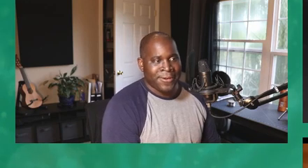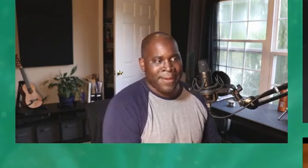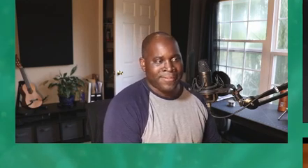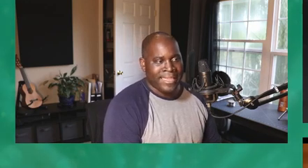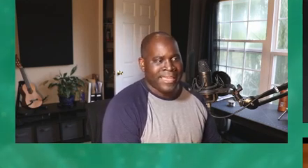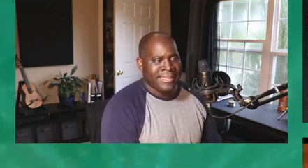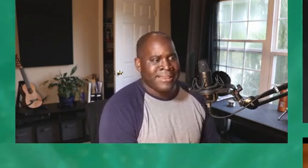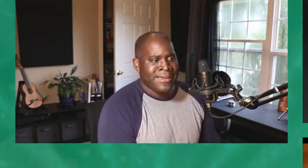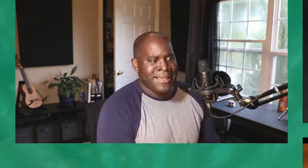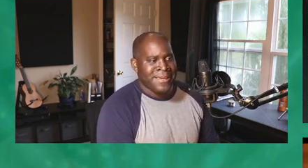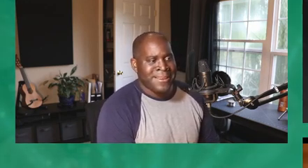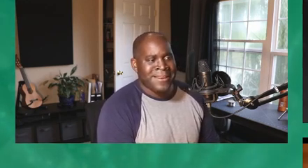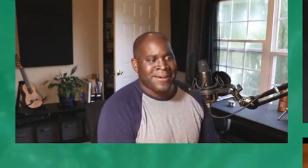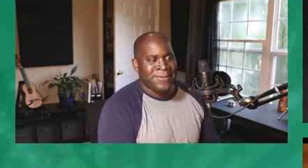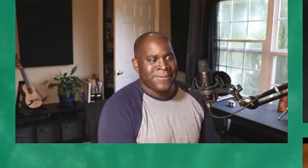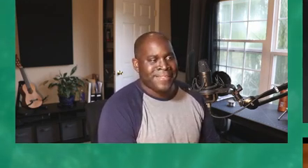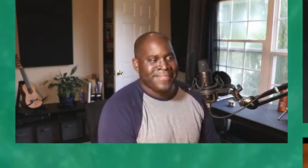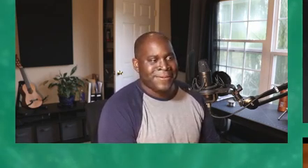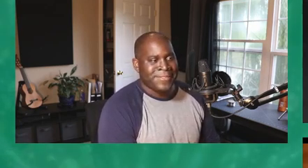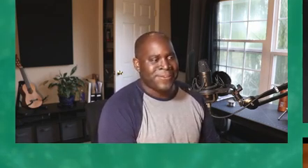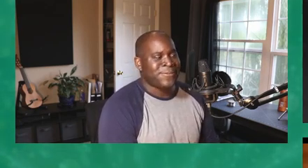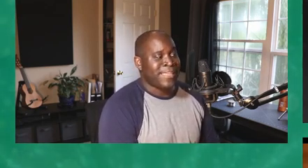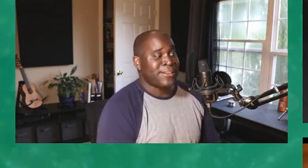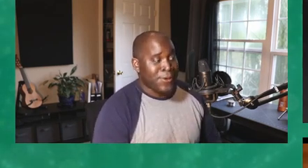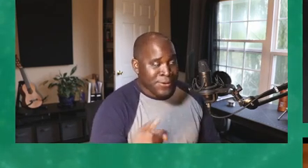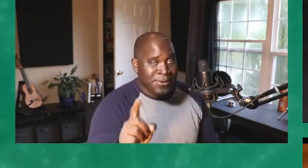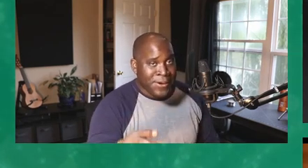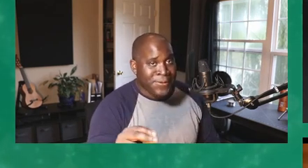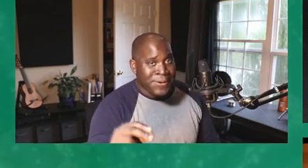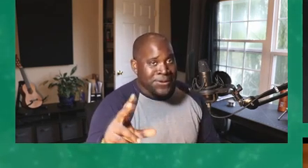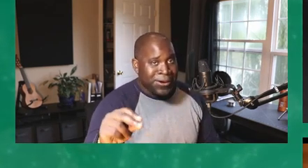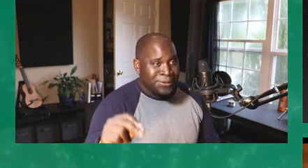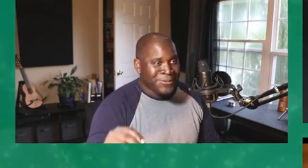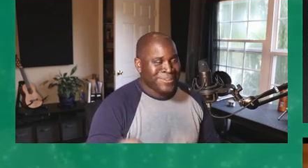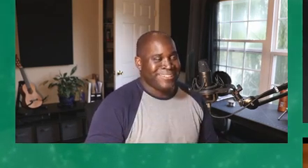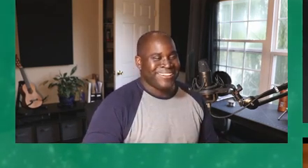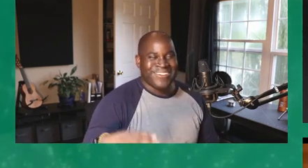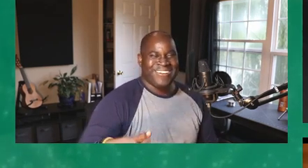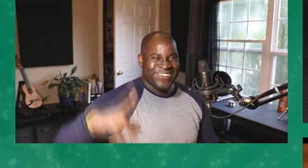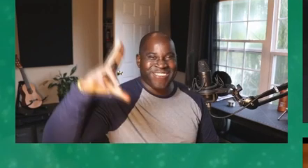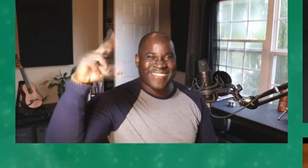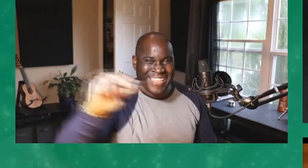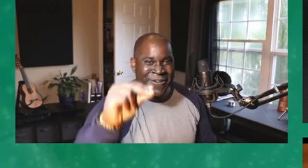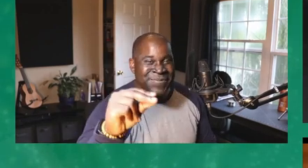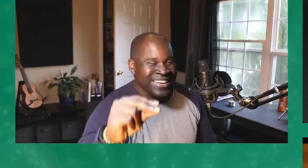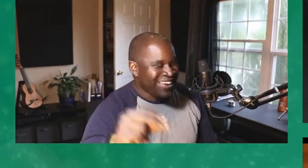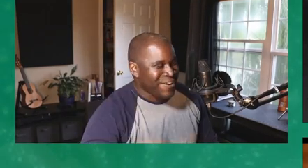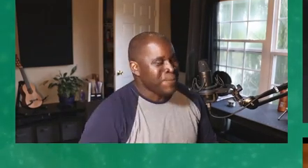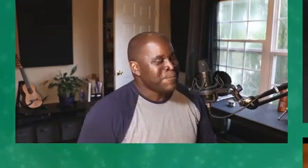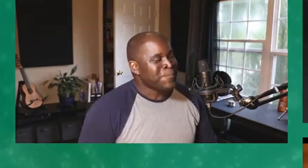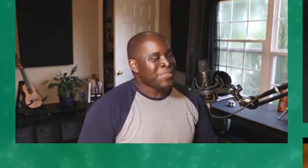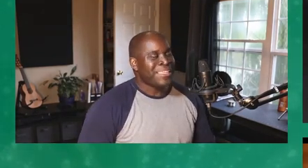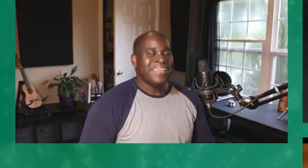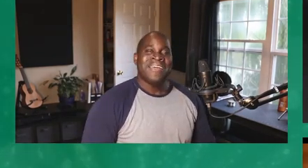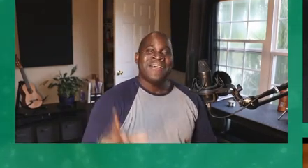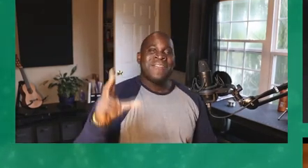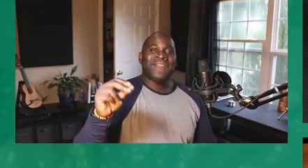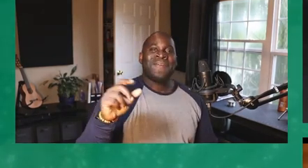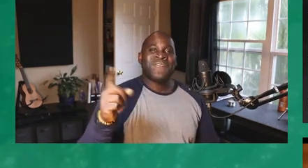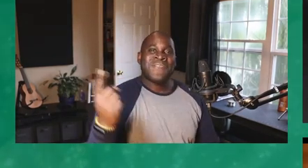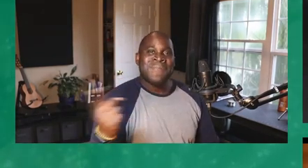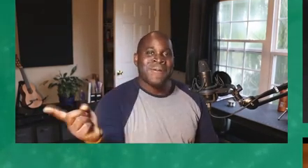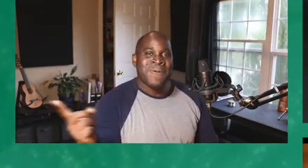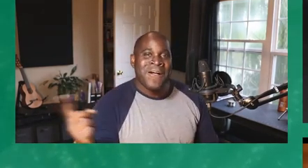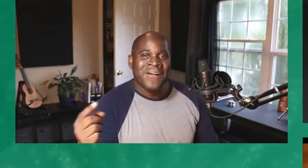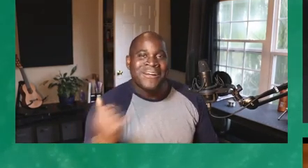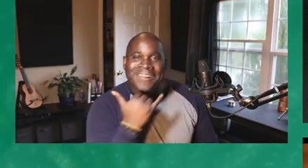And the other guy was like, no, there was nothing over there. And she was like, no. Or just like one big no.